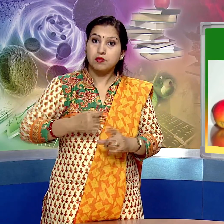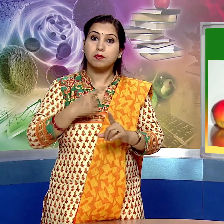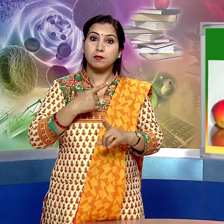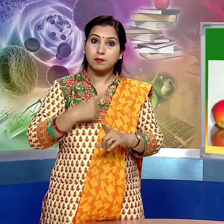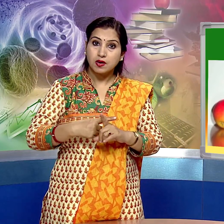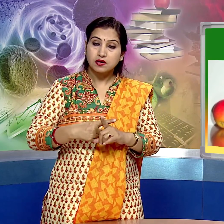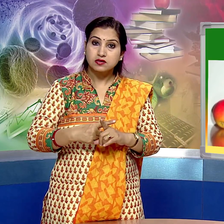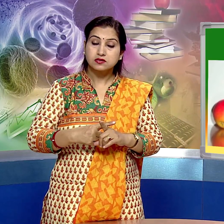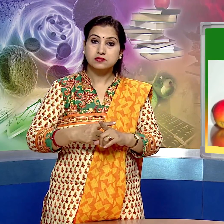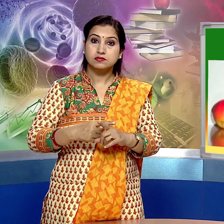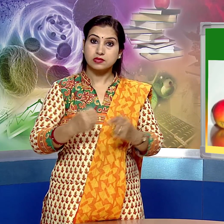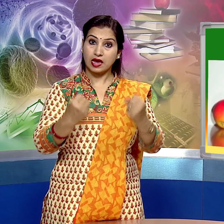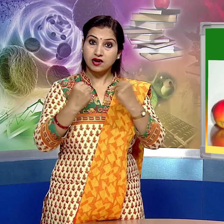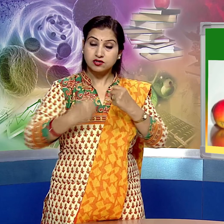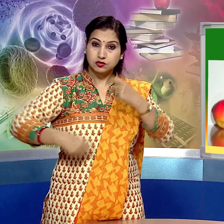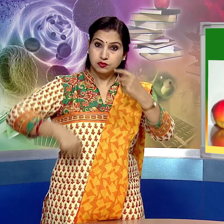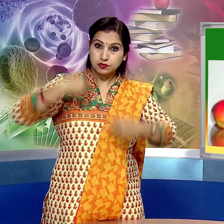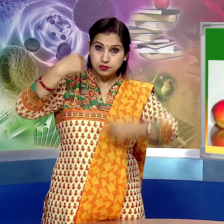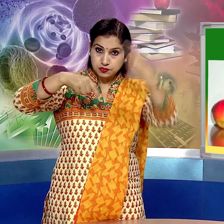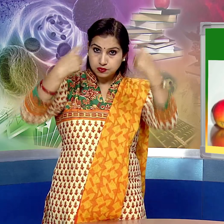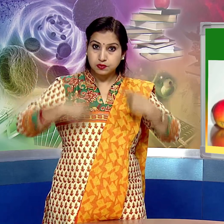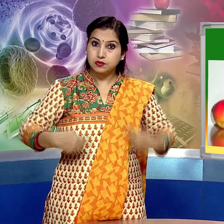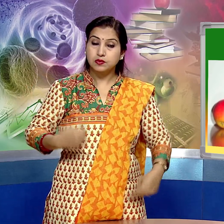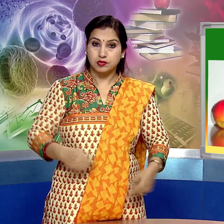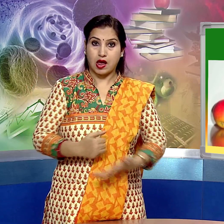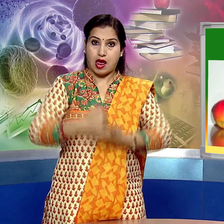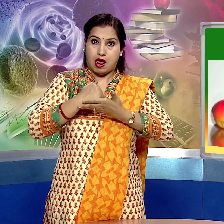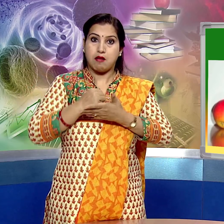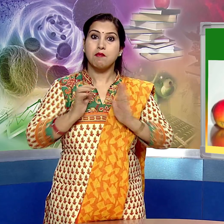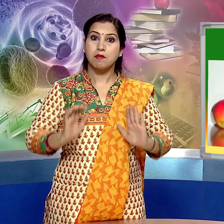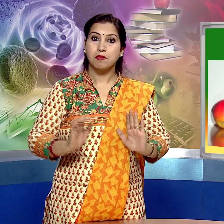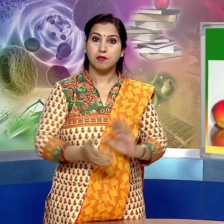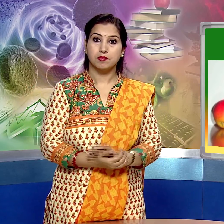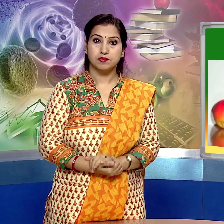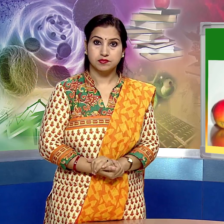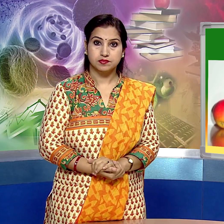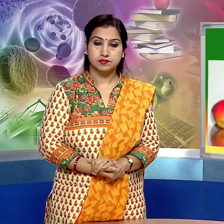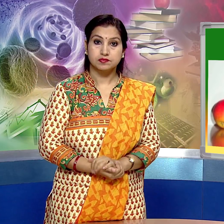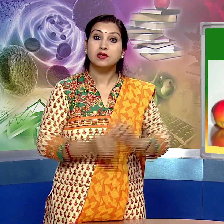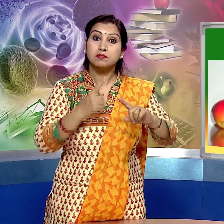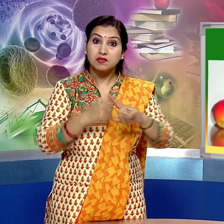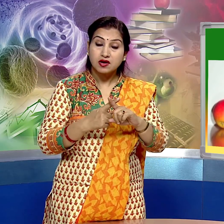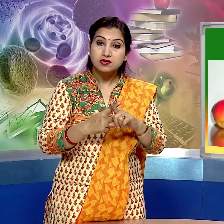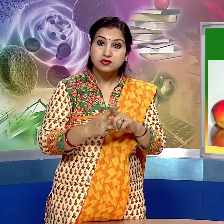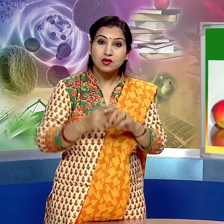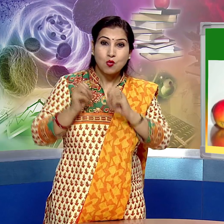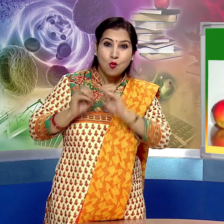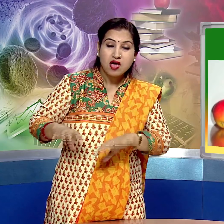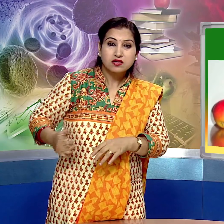absorption, and transportation of nutrients in the body, helps in excretion of